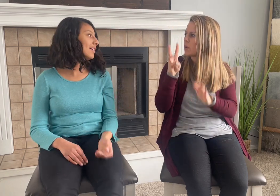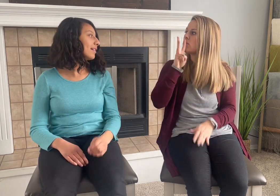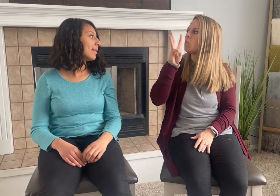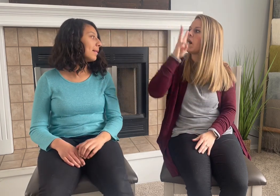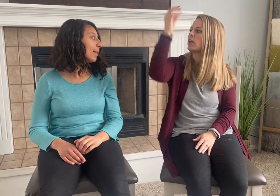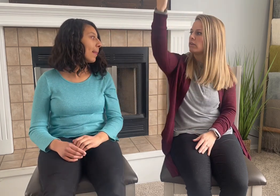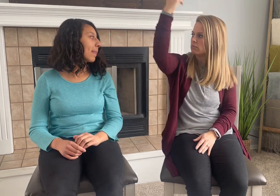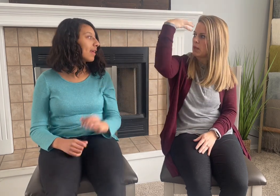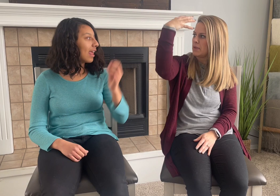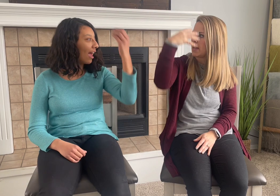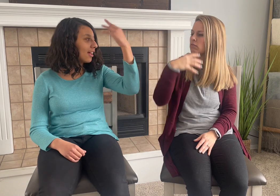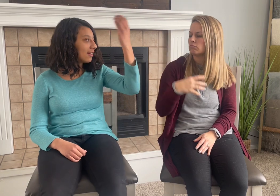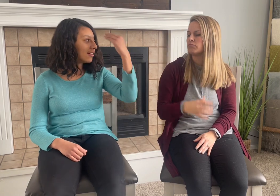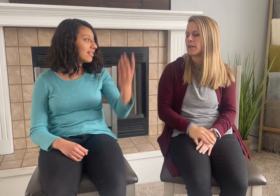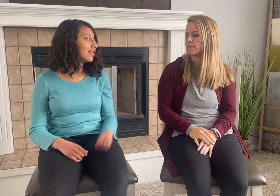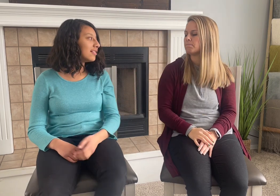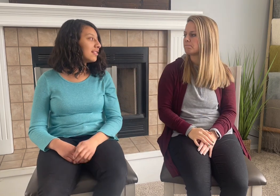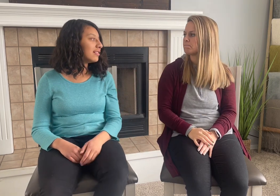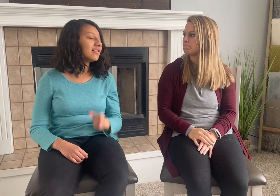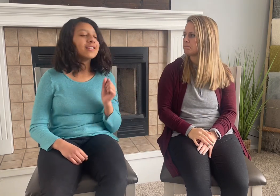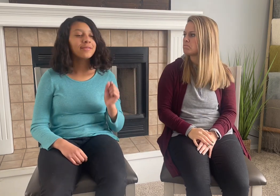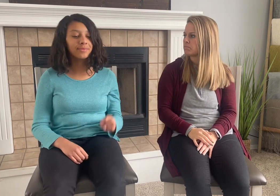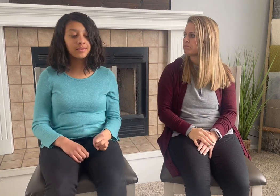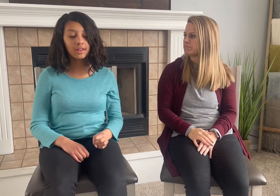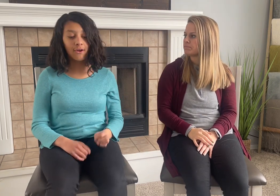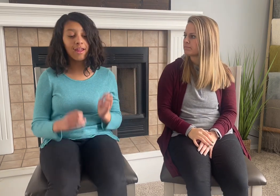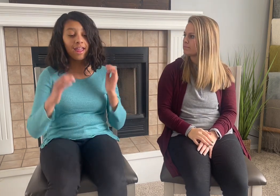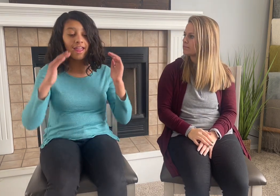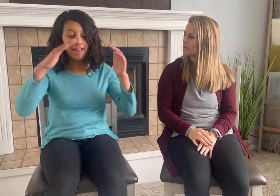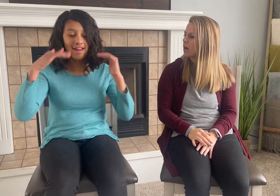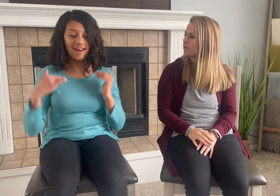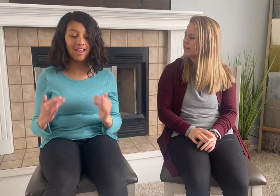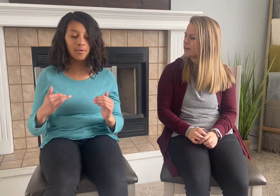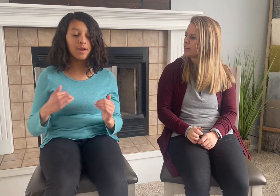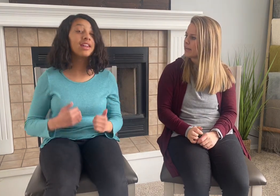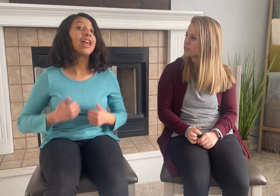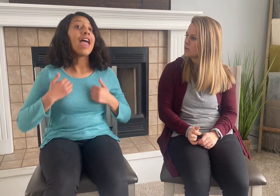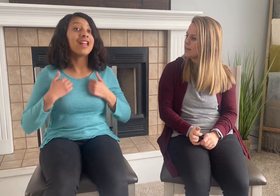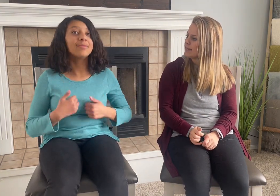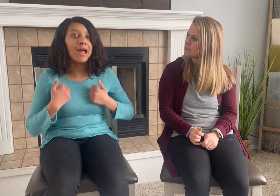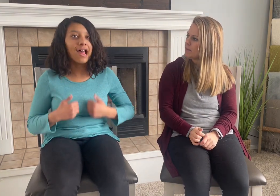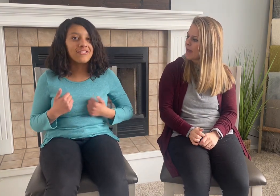showing the water coming down. Yeah. Okay. All right. Our next one is bath.